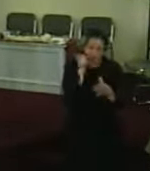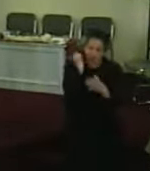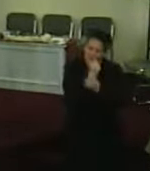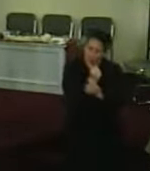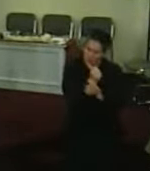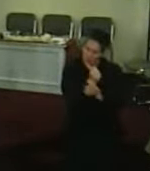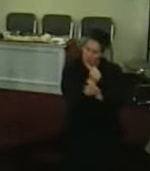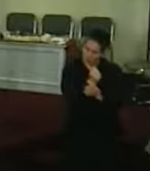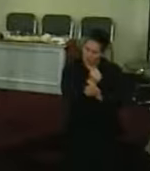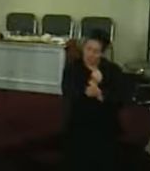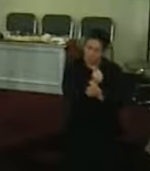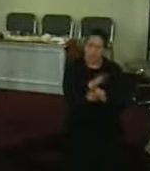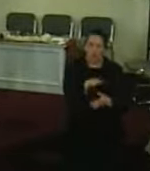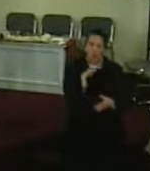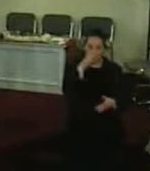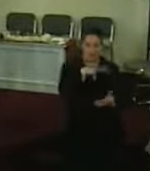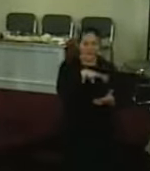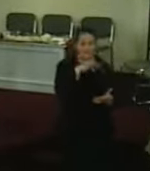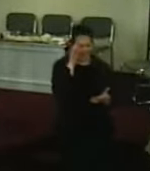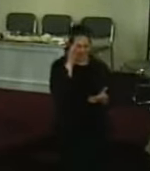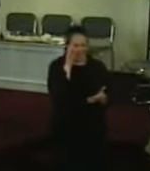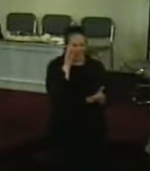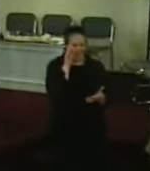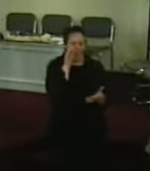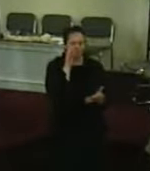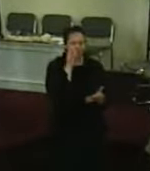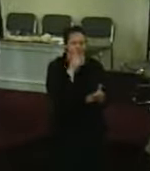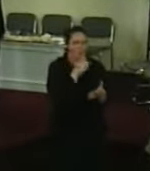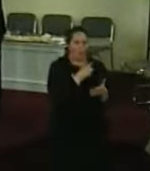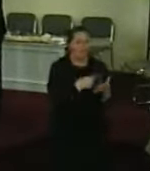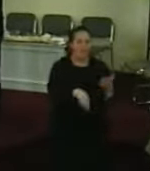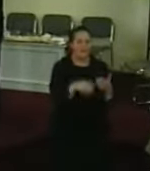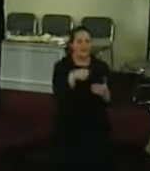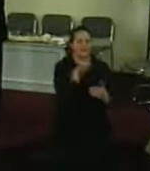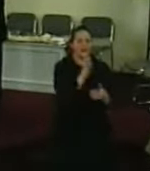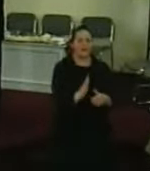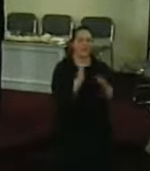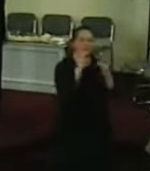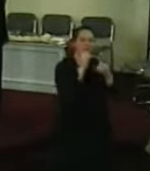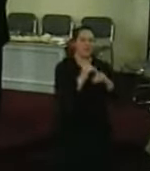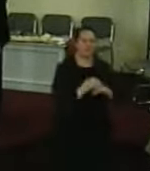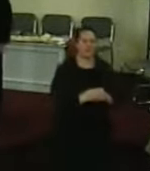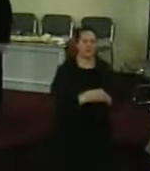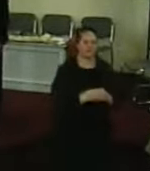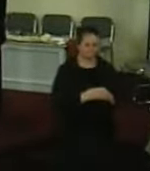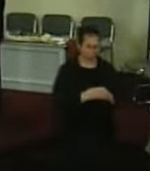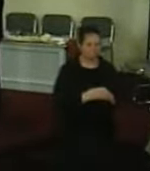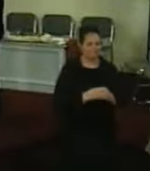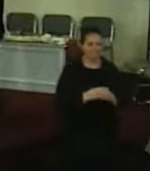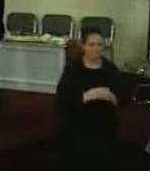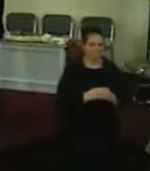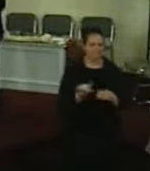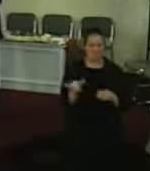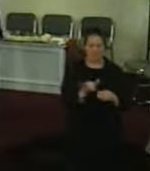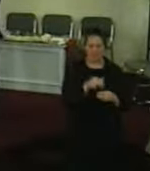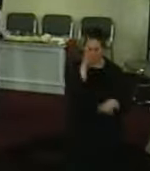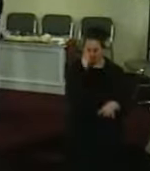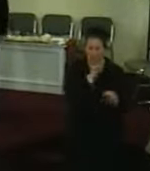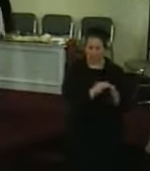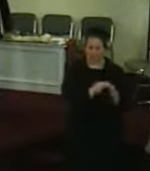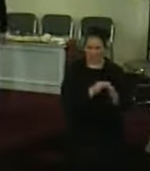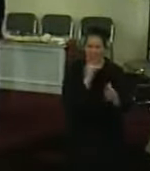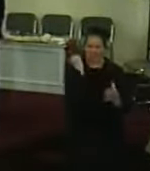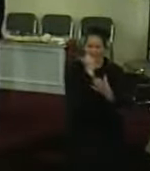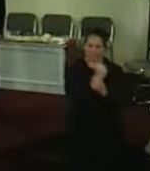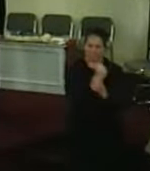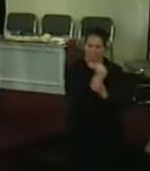God's expecting right now. You got to have the faith of Abraham. That's salvation